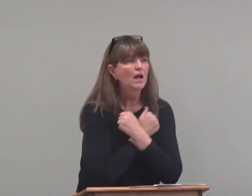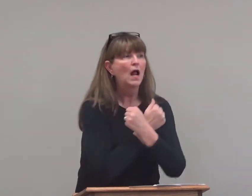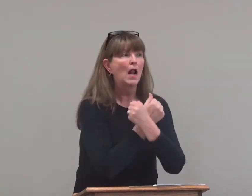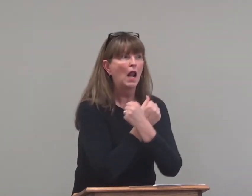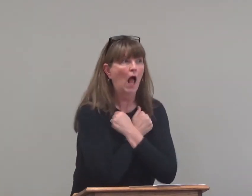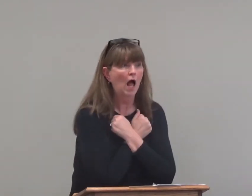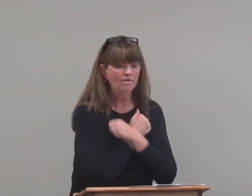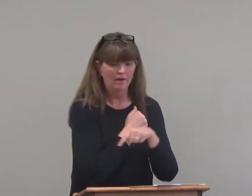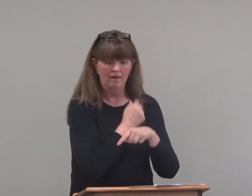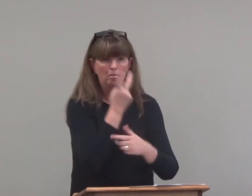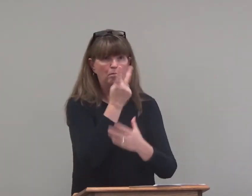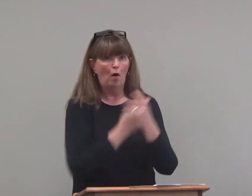serve,